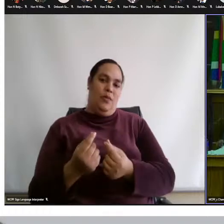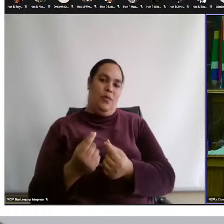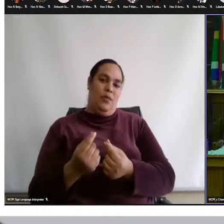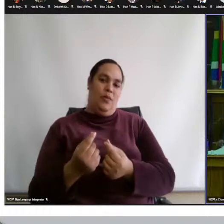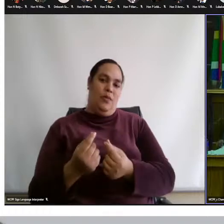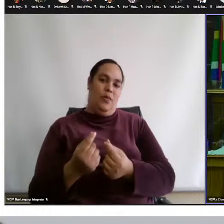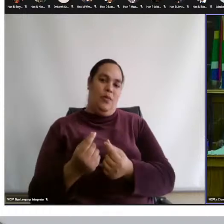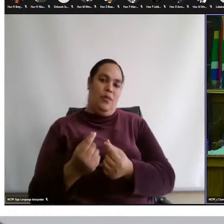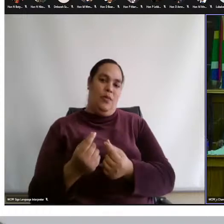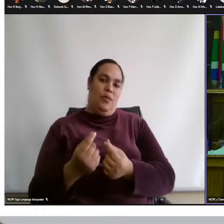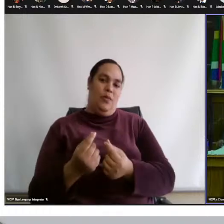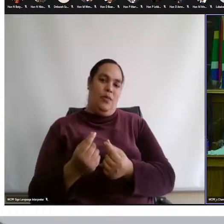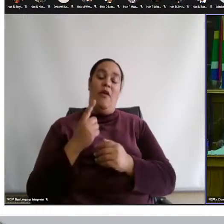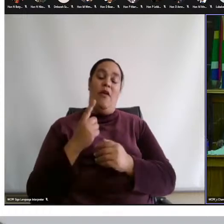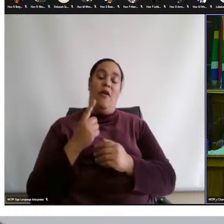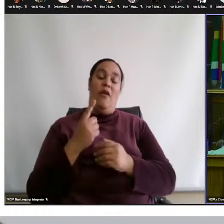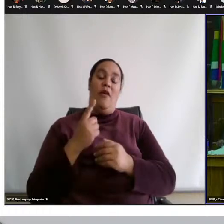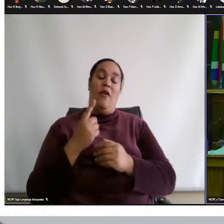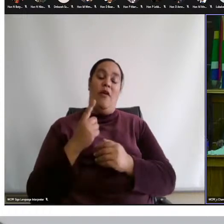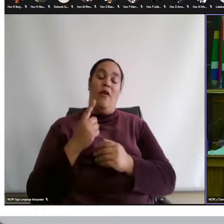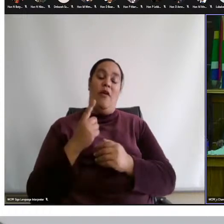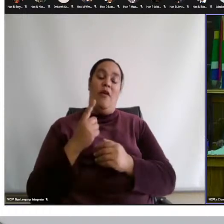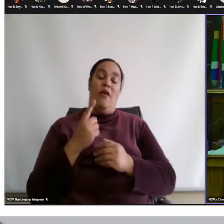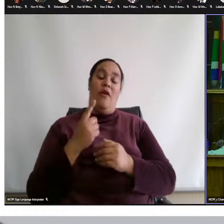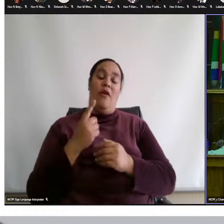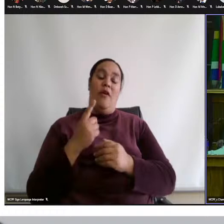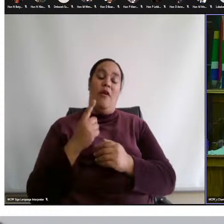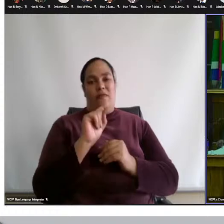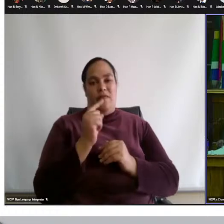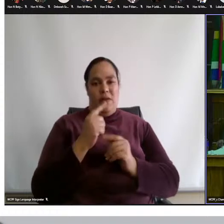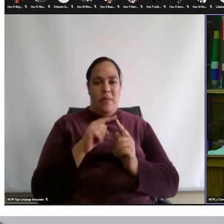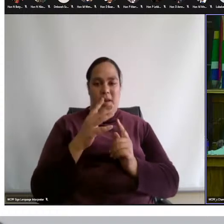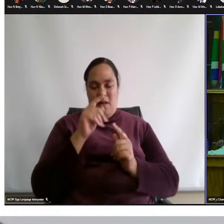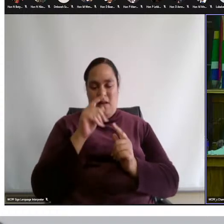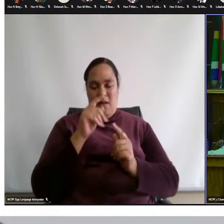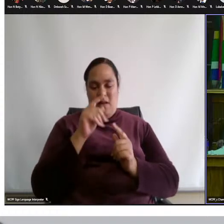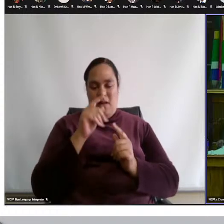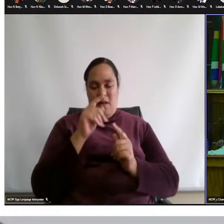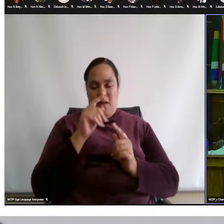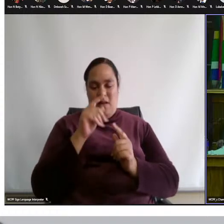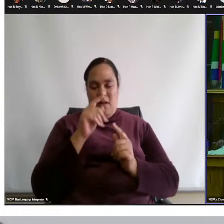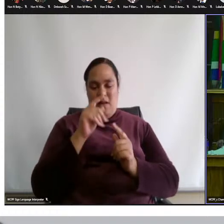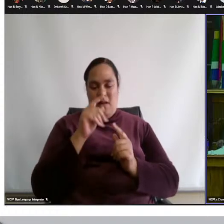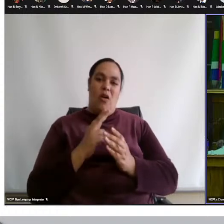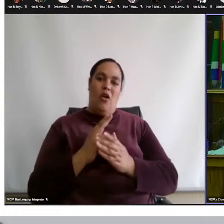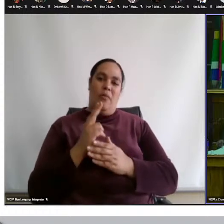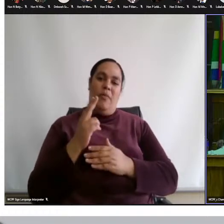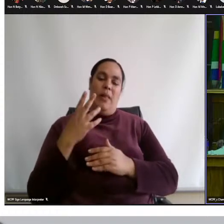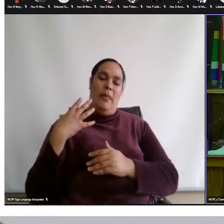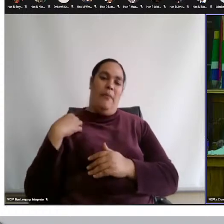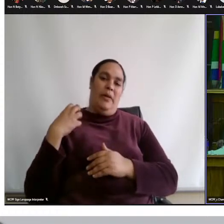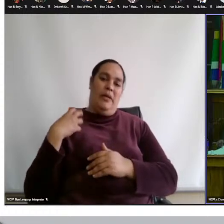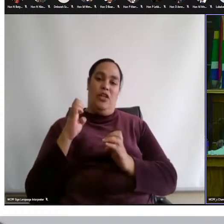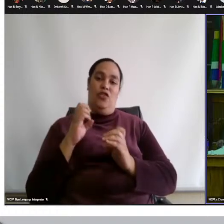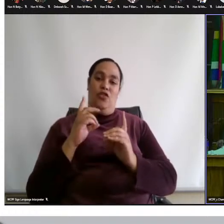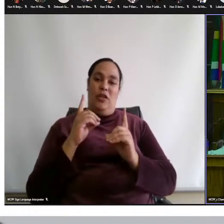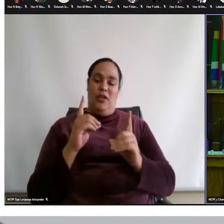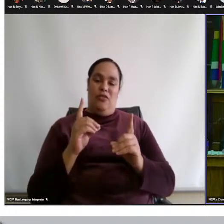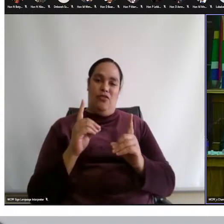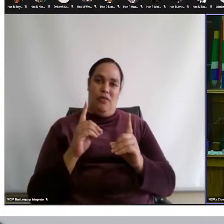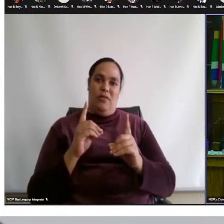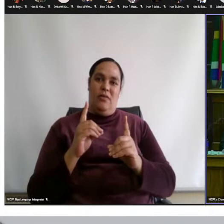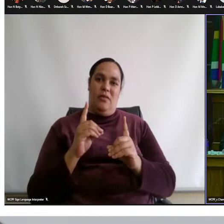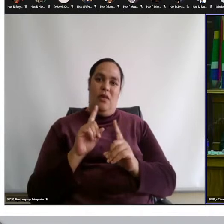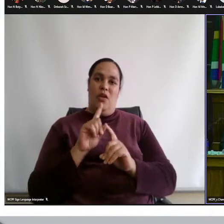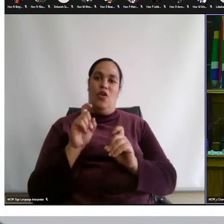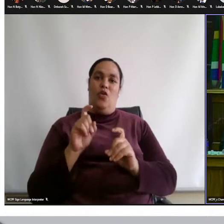by the member who asked the question first. I now recognise the Honourable Minister of Education, the question